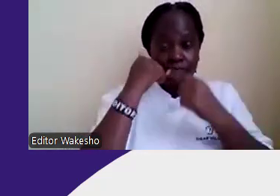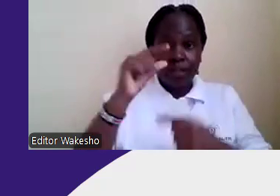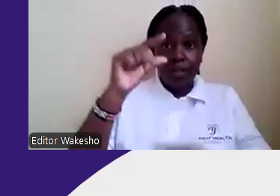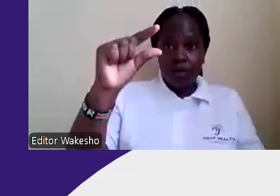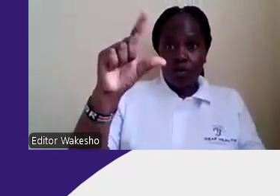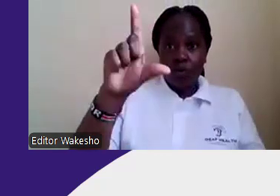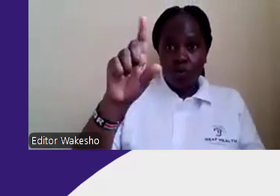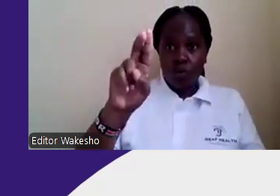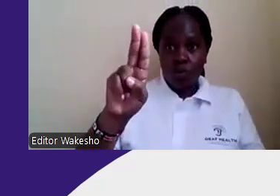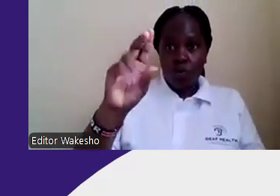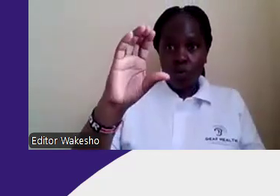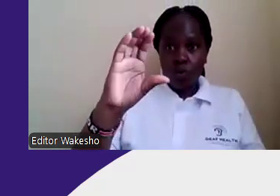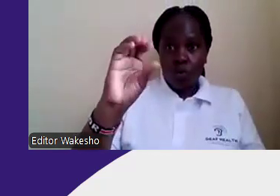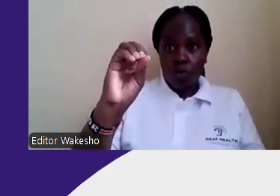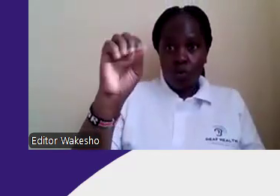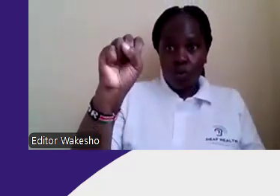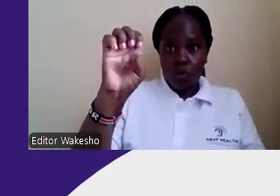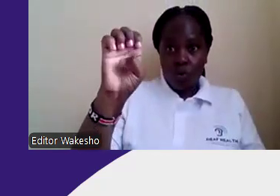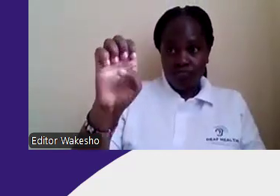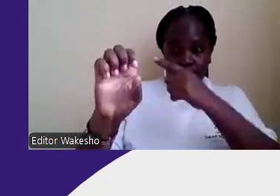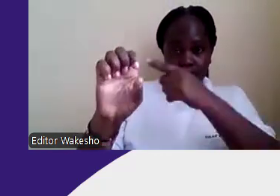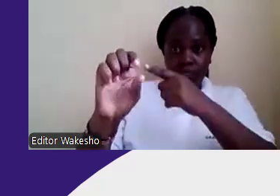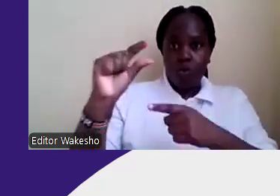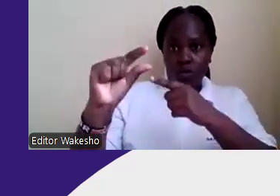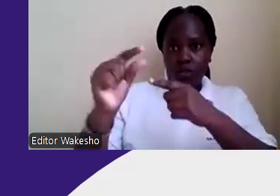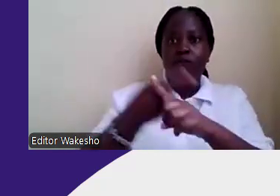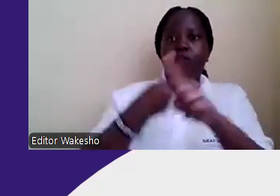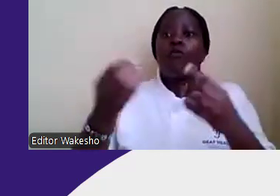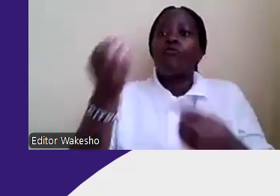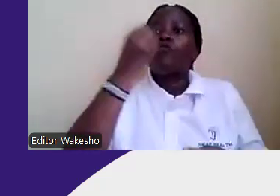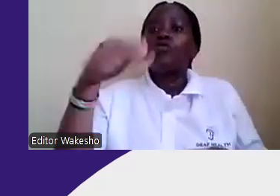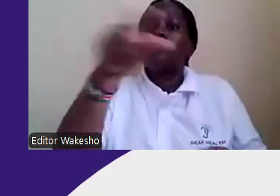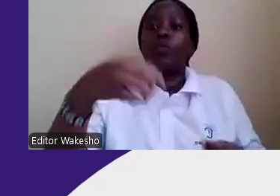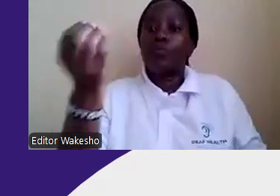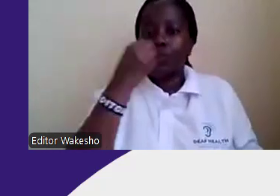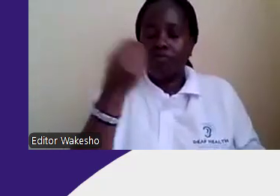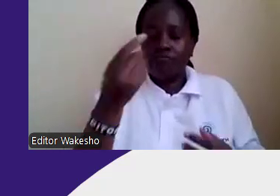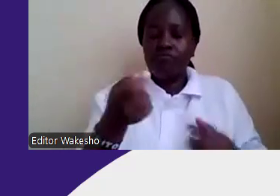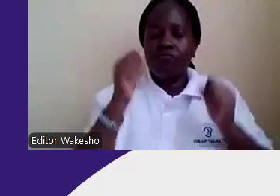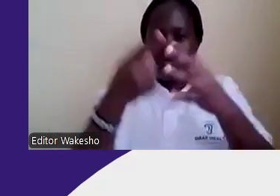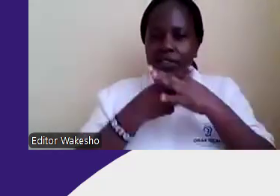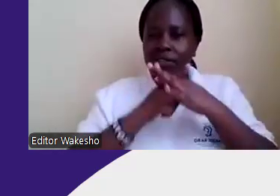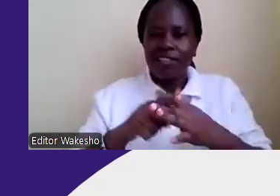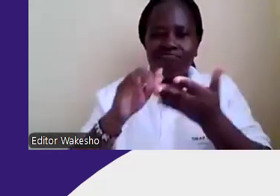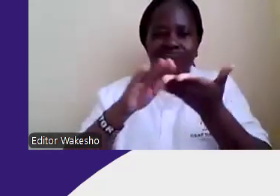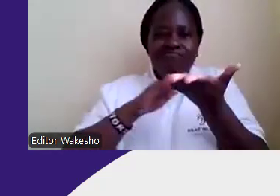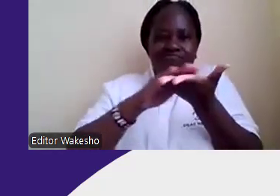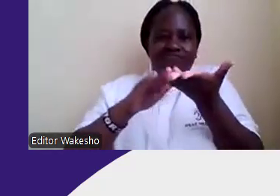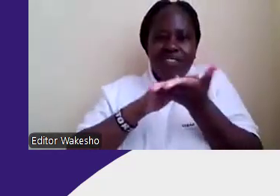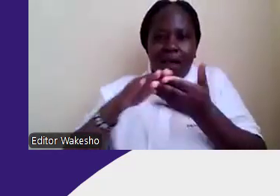that comes from the food that we eat. So if we just start with the basics, you know, to remind ourselves a bit of science,